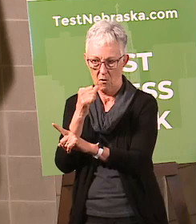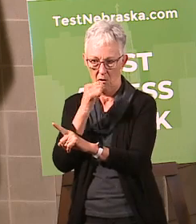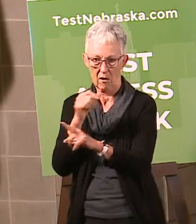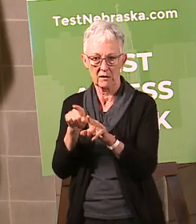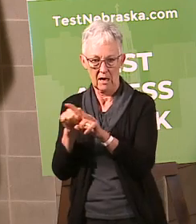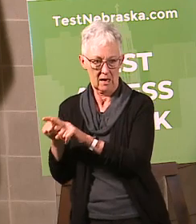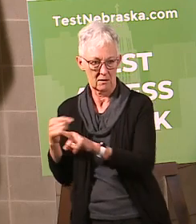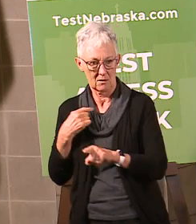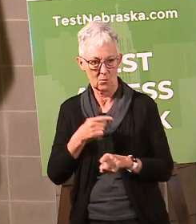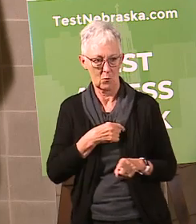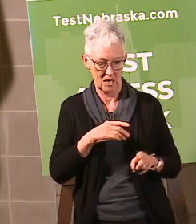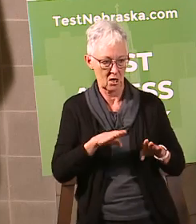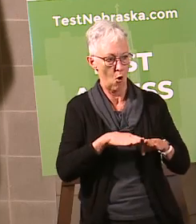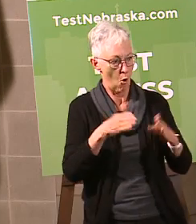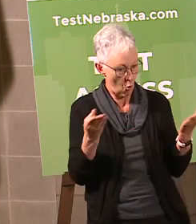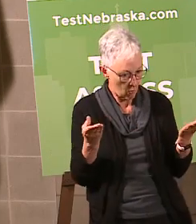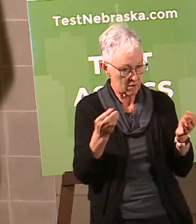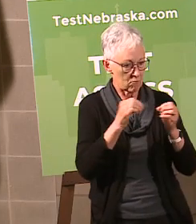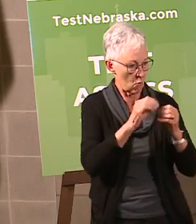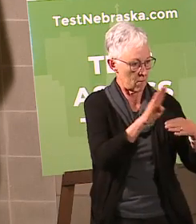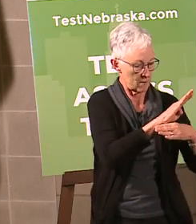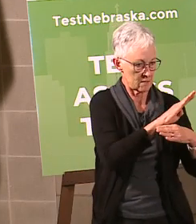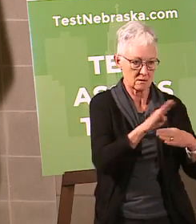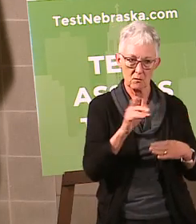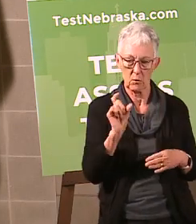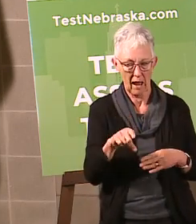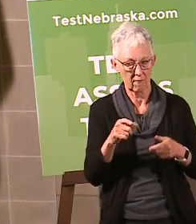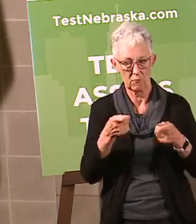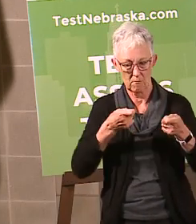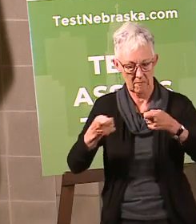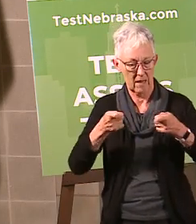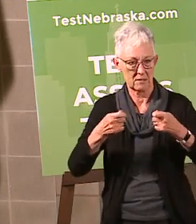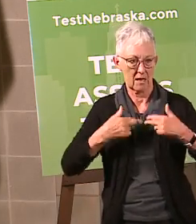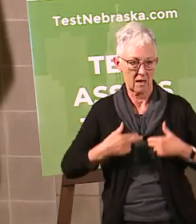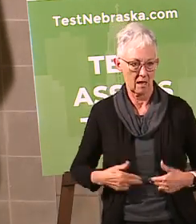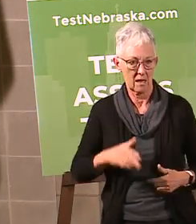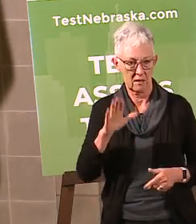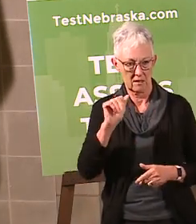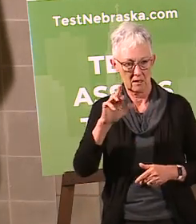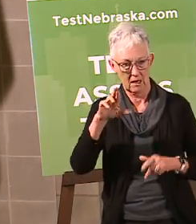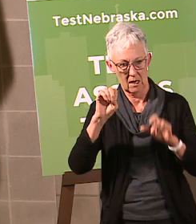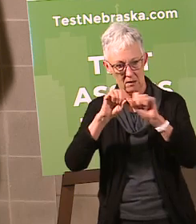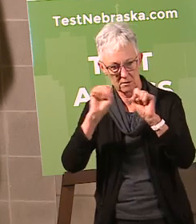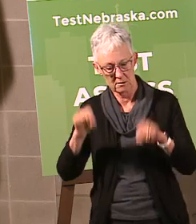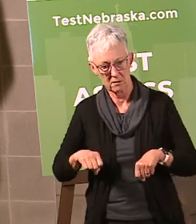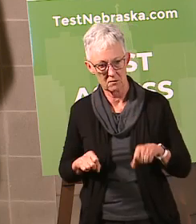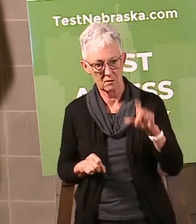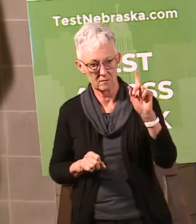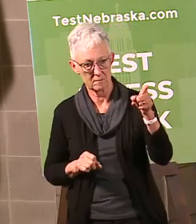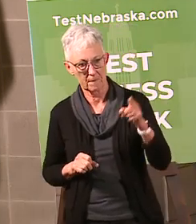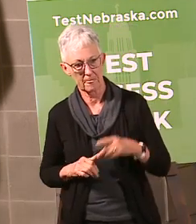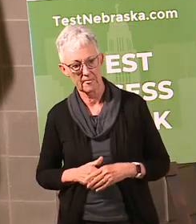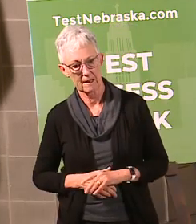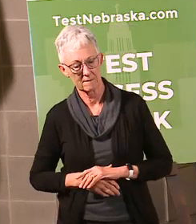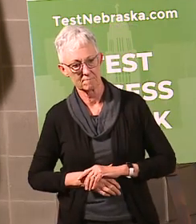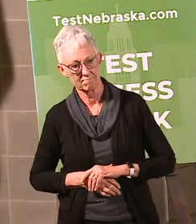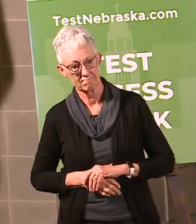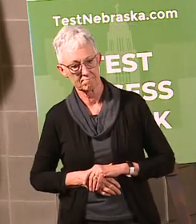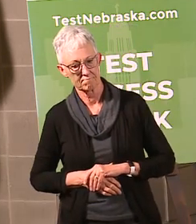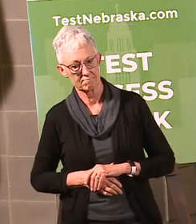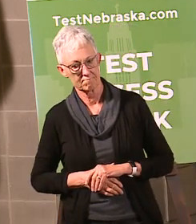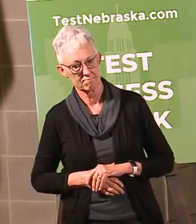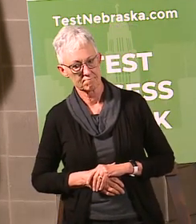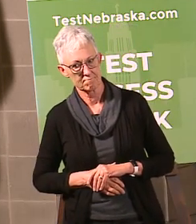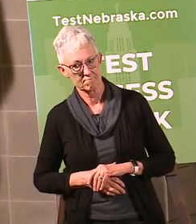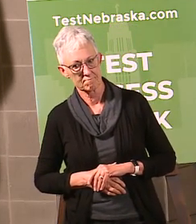loosening restrictions to make sure that we can do this in a way to manage the healthcare system. And then Bill Shammer from 1011 wants to know, do you have any guidance